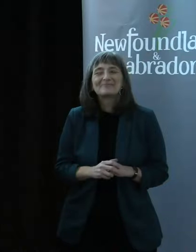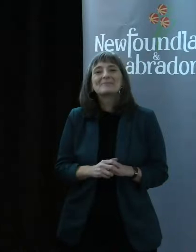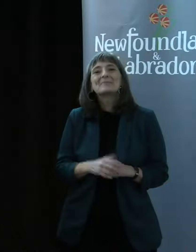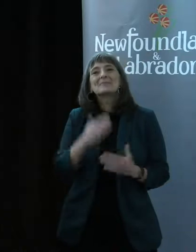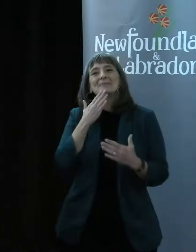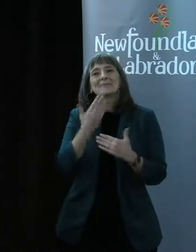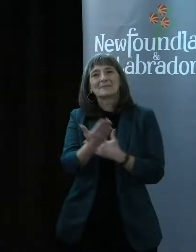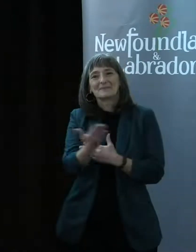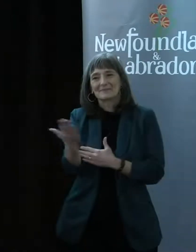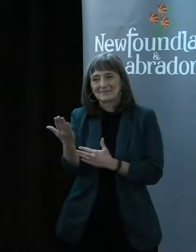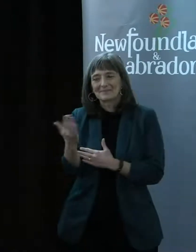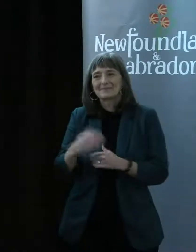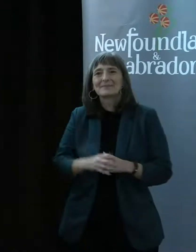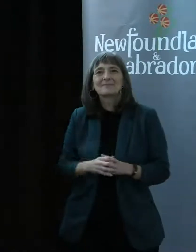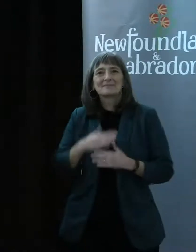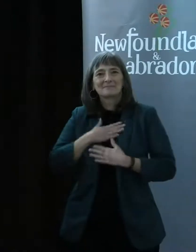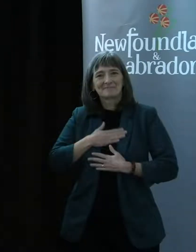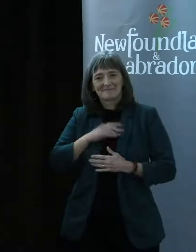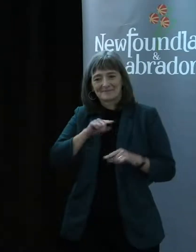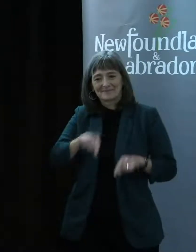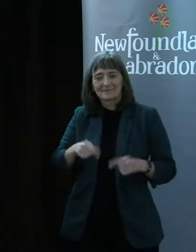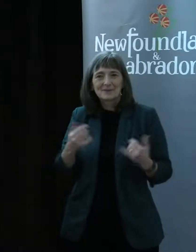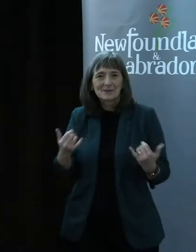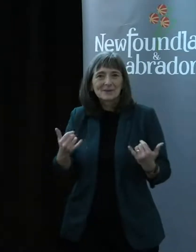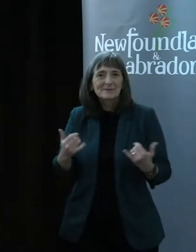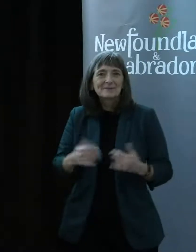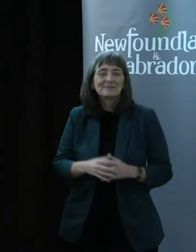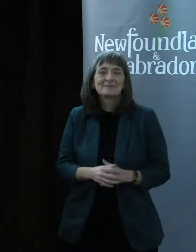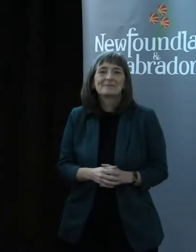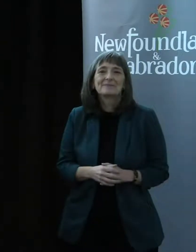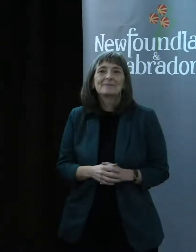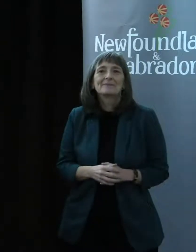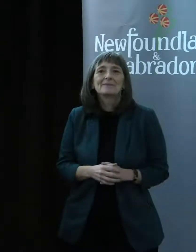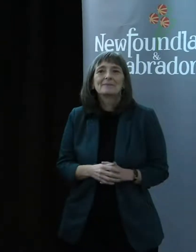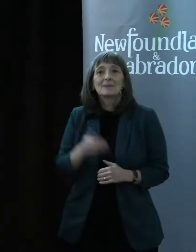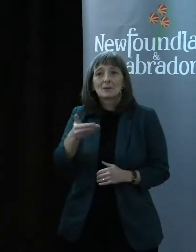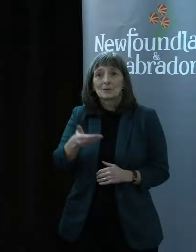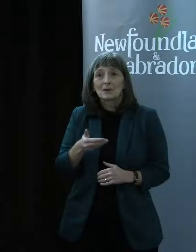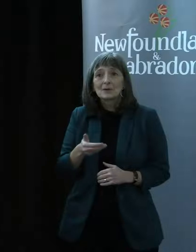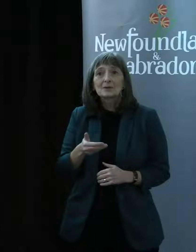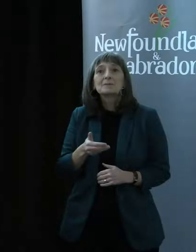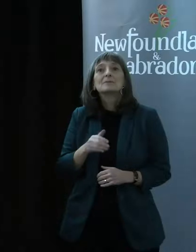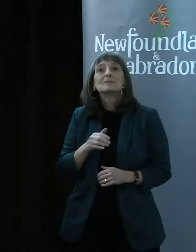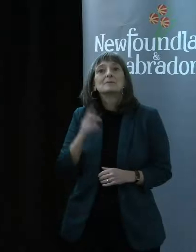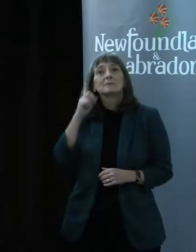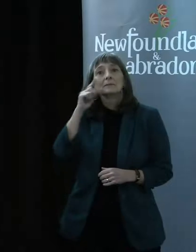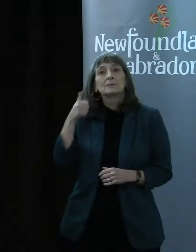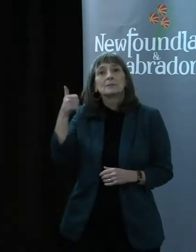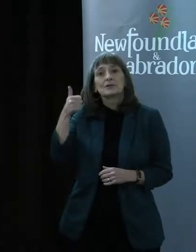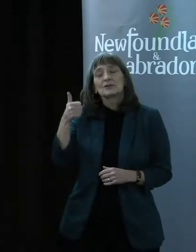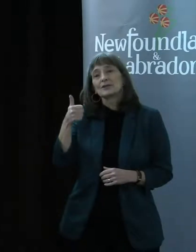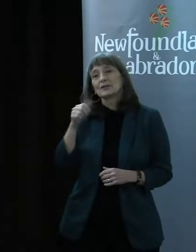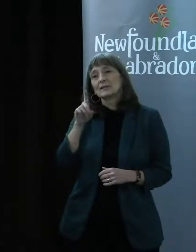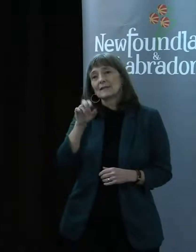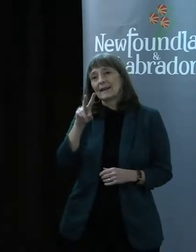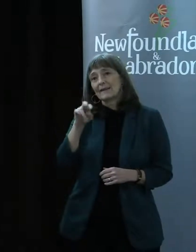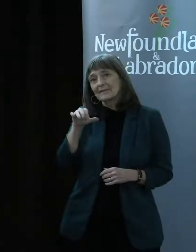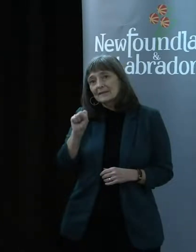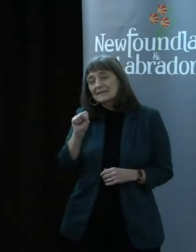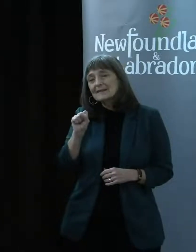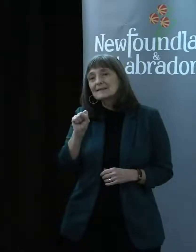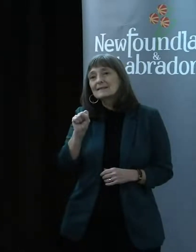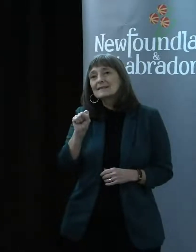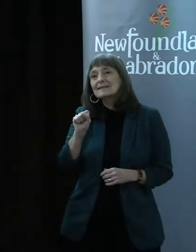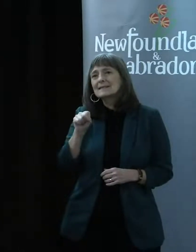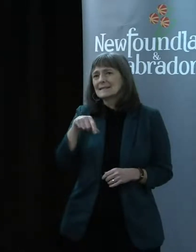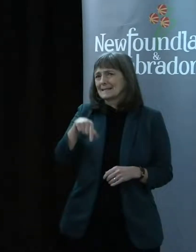Good morning, everyone. It's a pleasure to be here this morning. Welcome my colleague, Minister Davis. I think Minister Davis